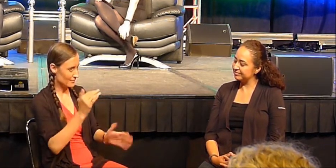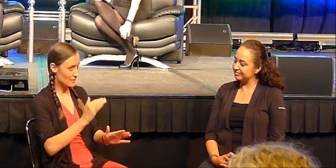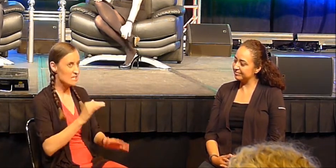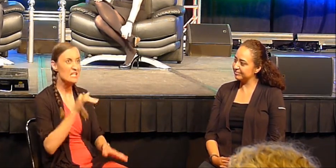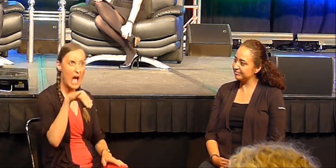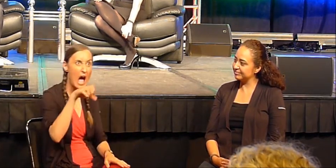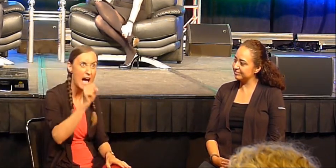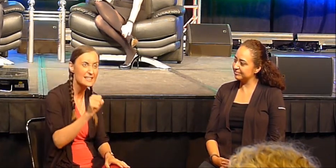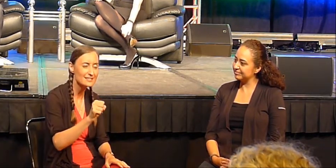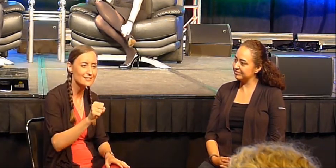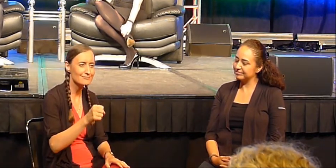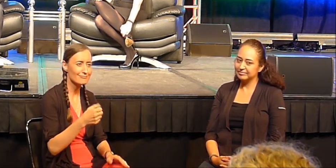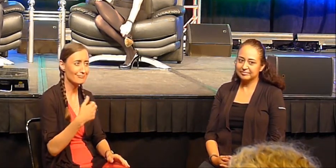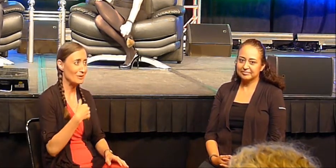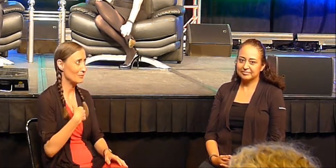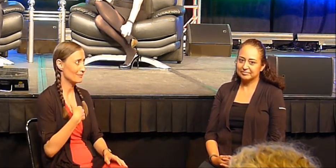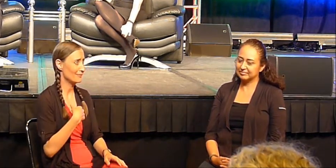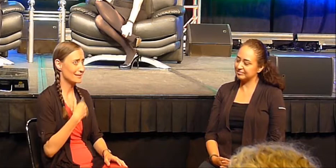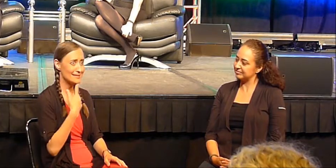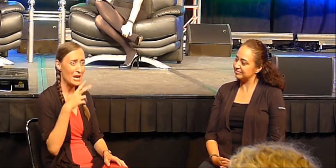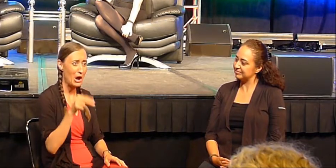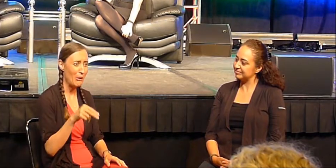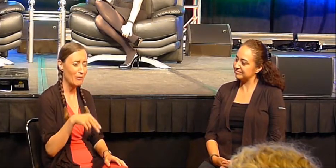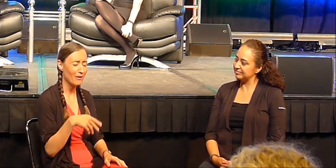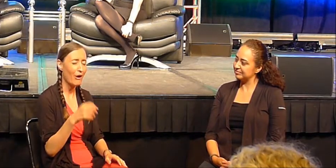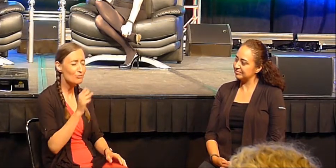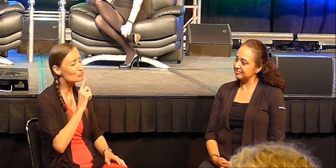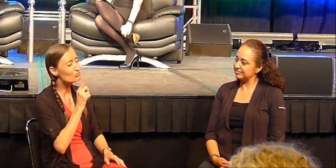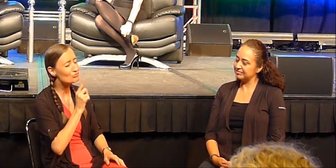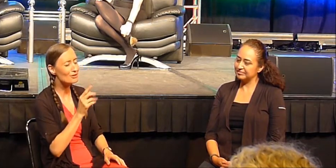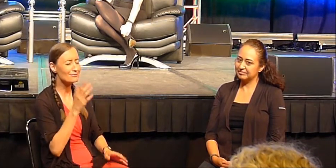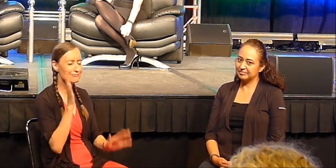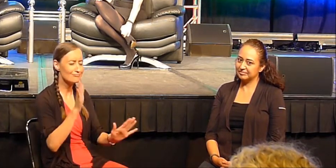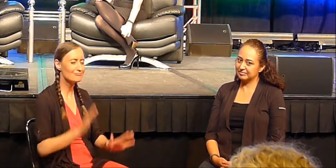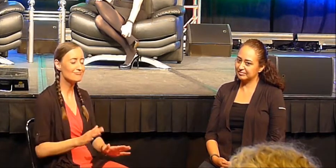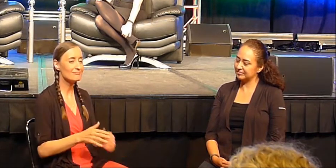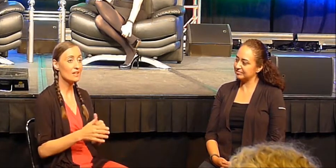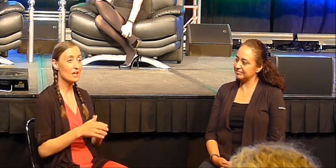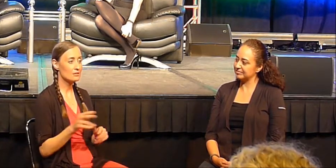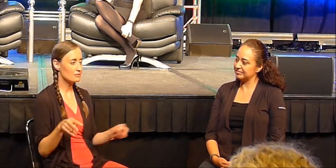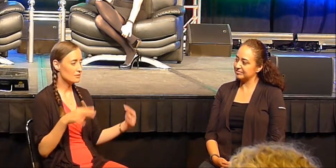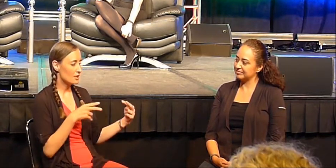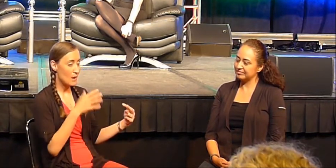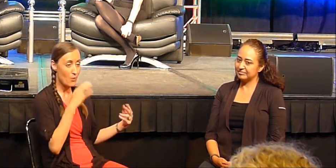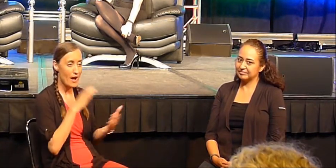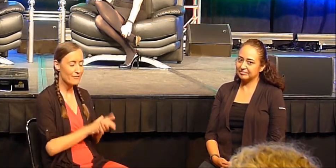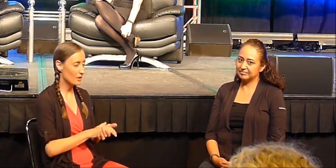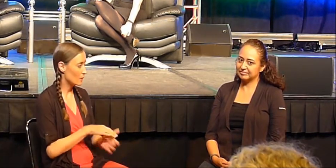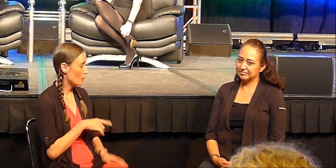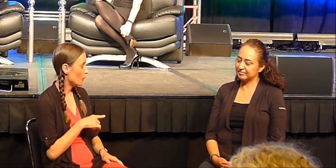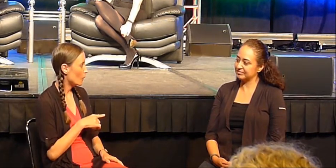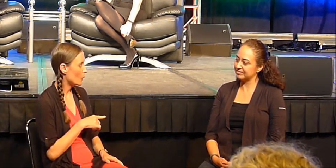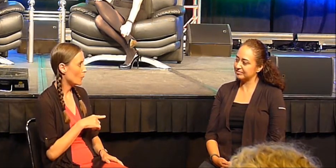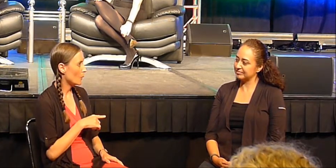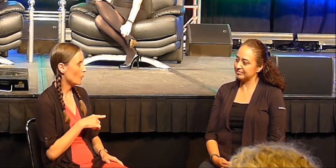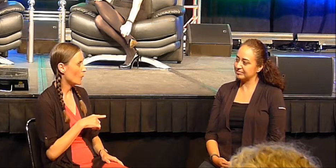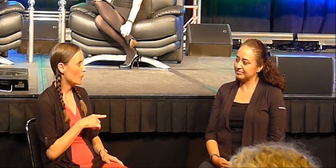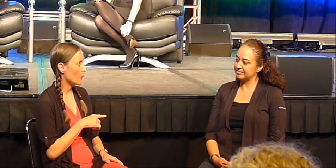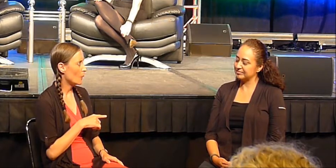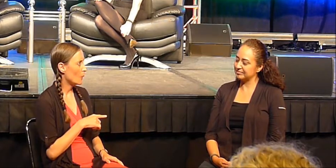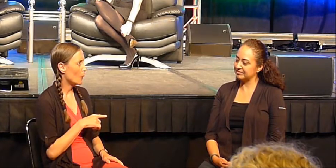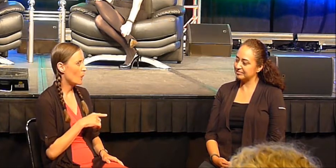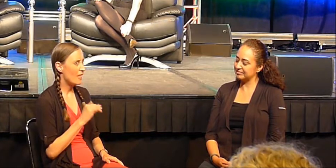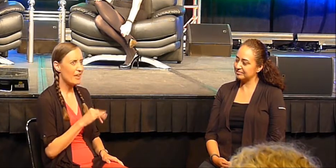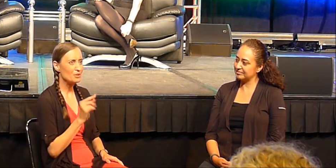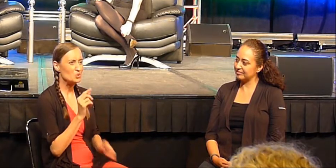said, yes. What was I going to say? No, right? And I said, yeah, sure, sounds terrific. And then I hung up and I turned to my wife and I go, that was 20 years and I